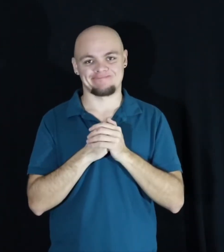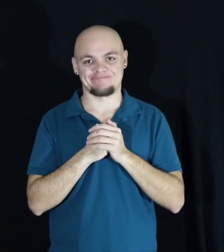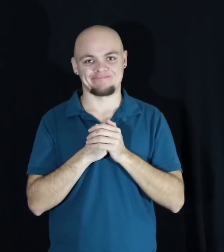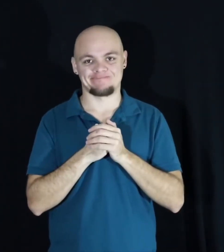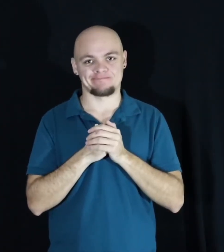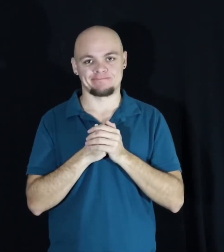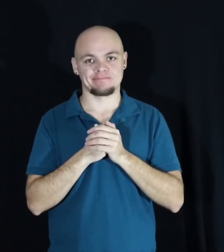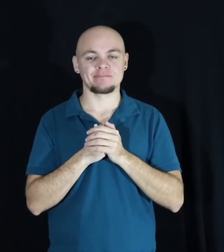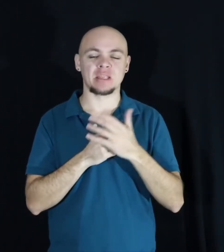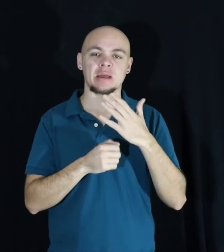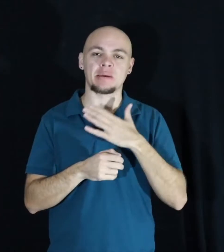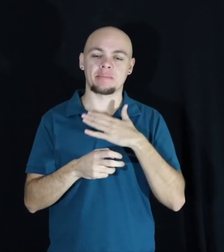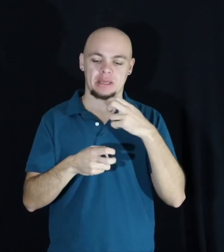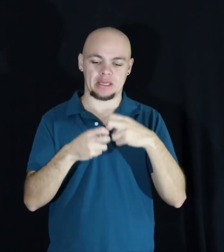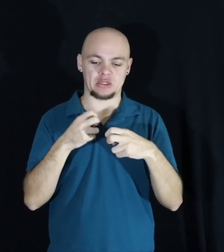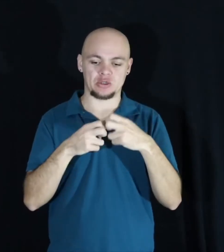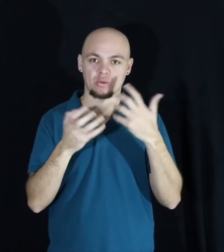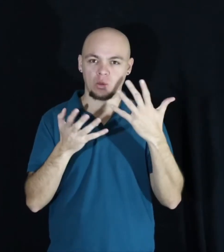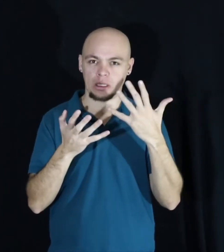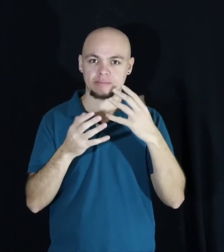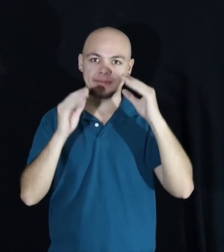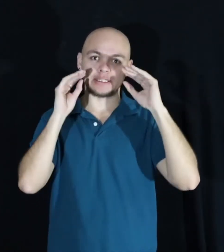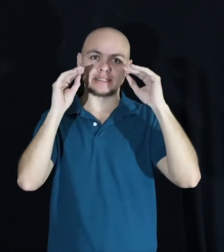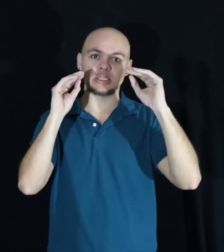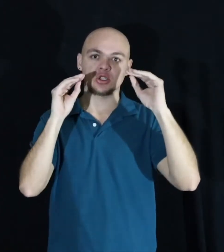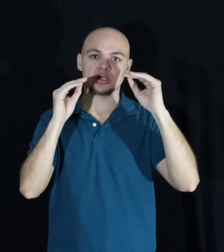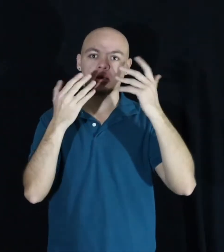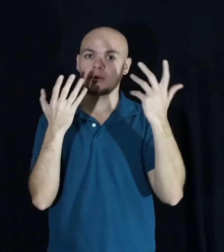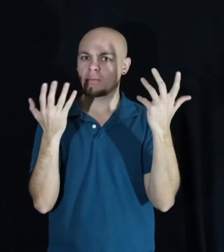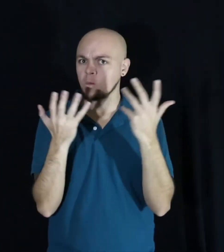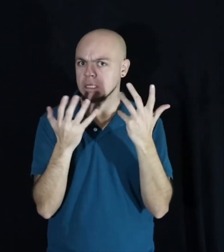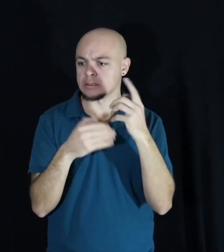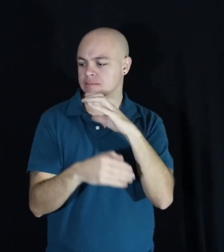So here's what my issue was. I thought teaching was all about power.